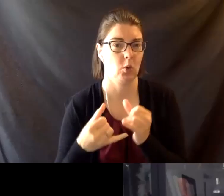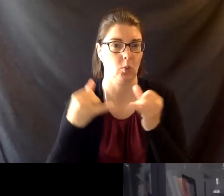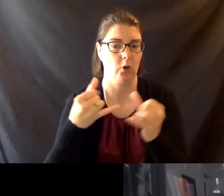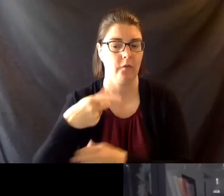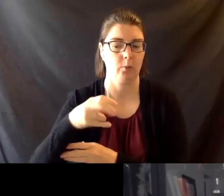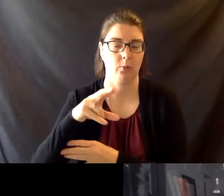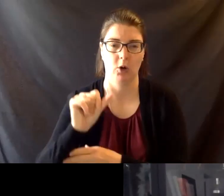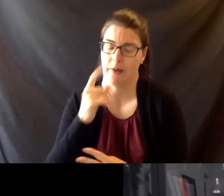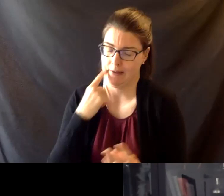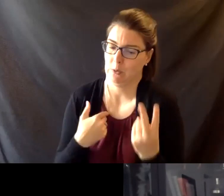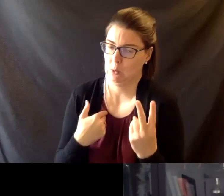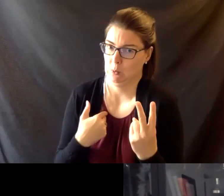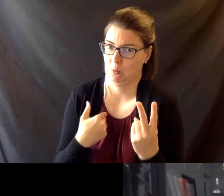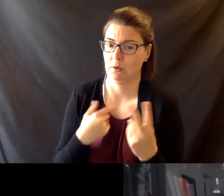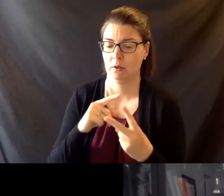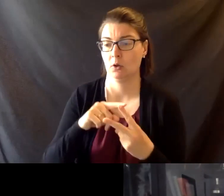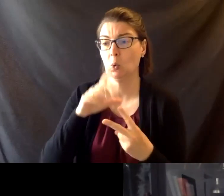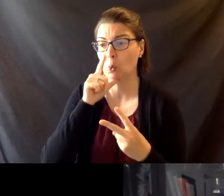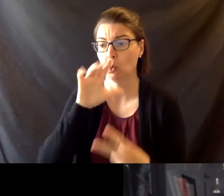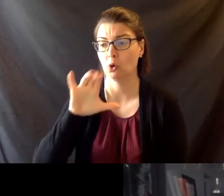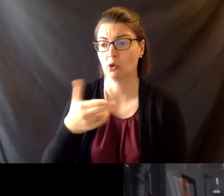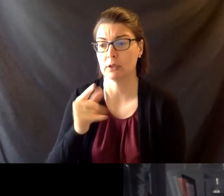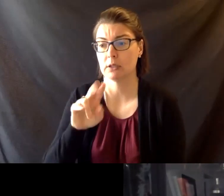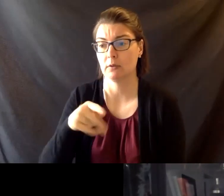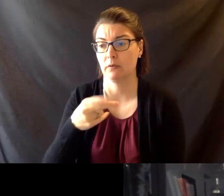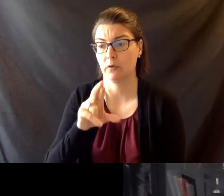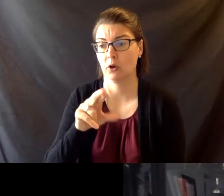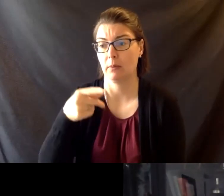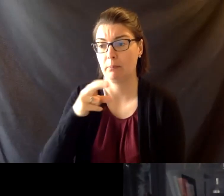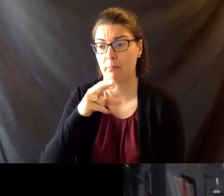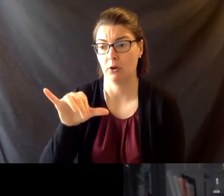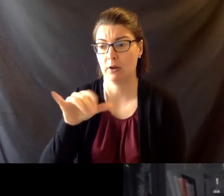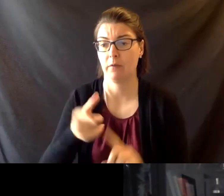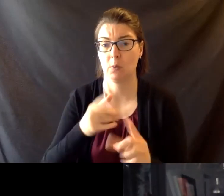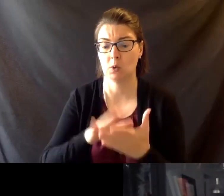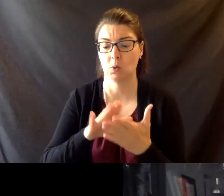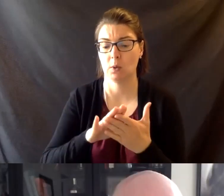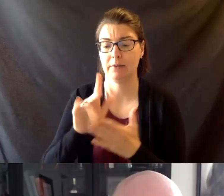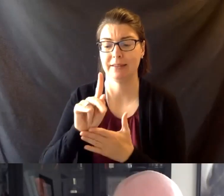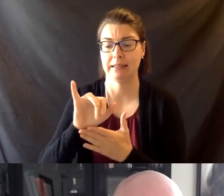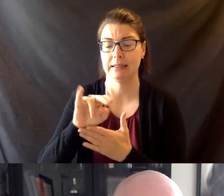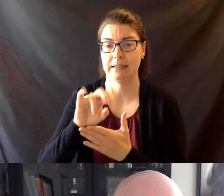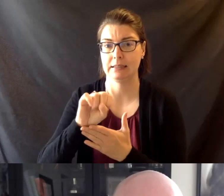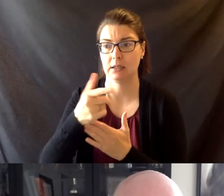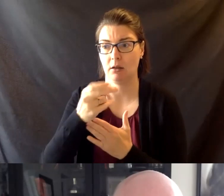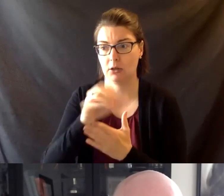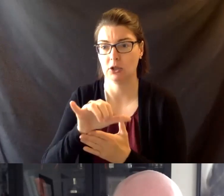for 2020 to Christopher Perry, School of Kinesiology and Health Science, Faculty of